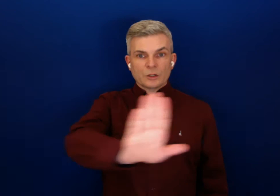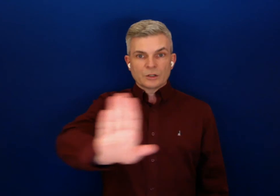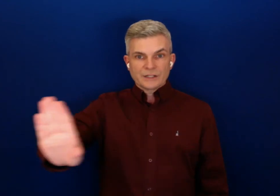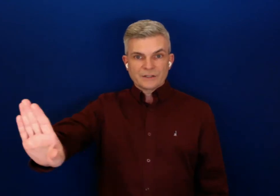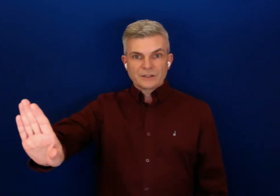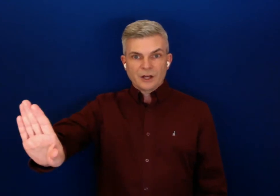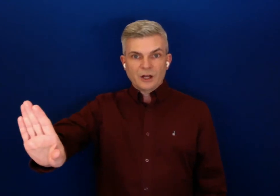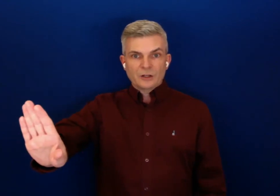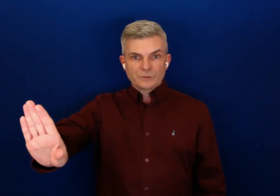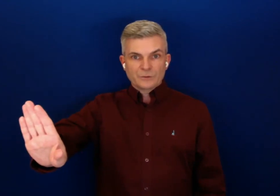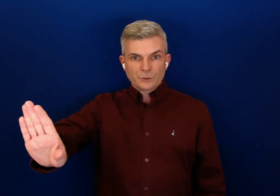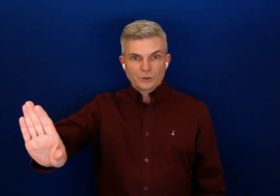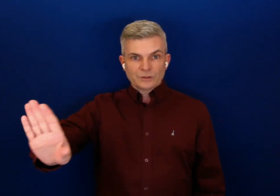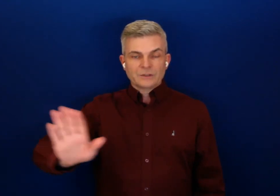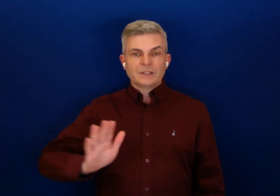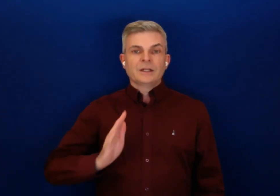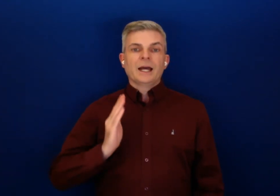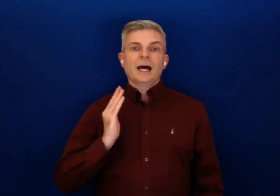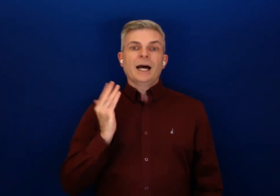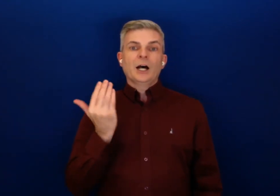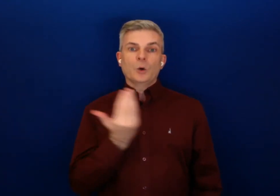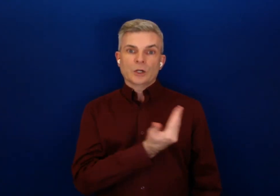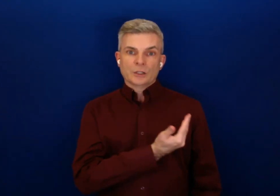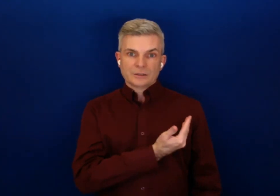Your, as in all of your, our.